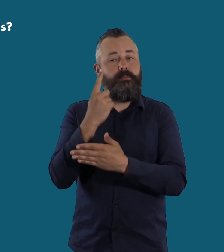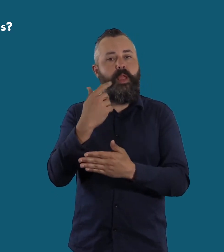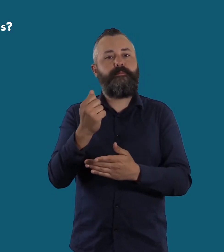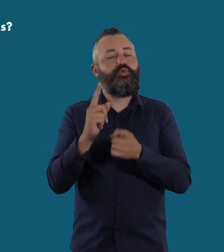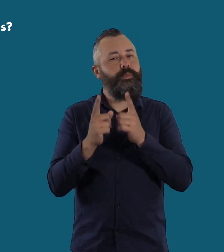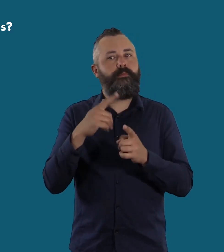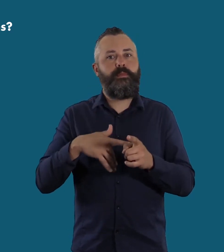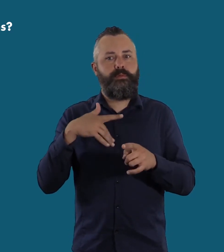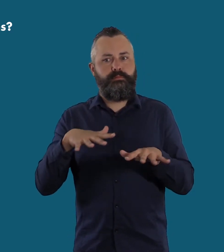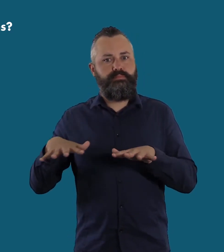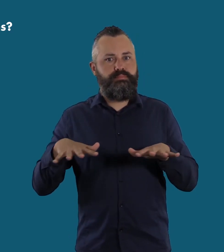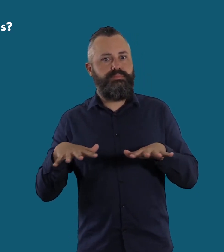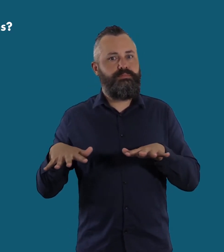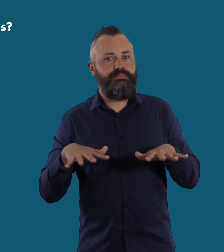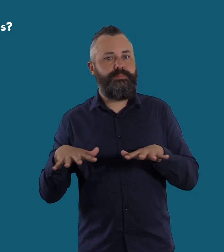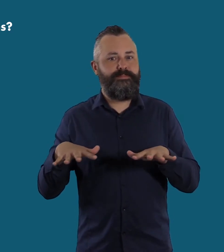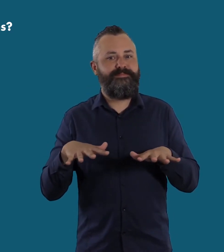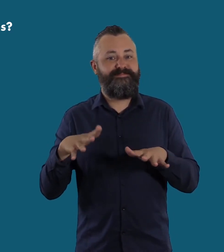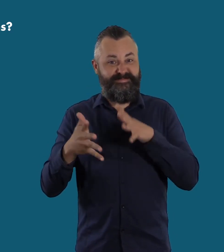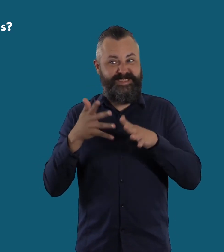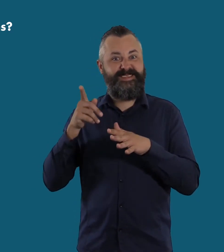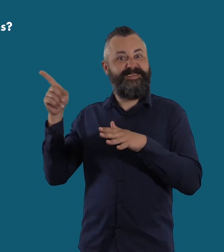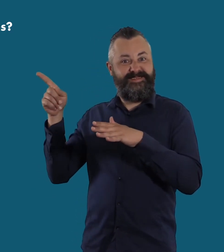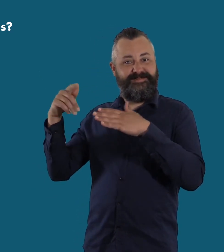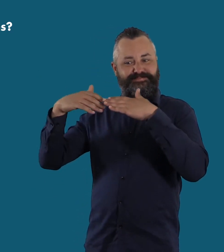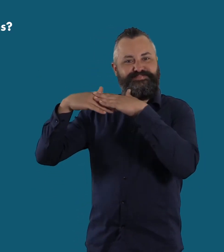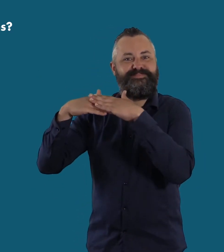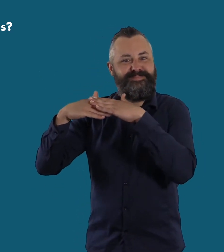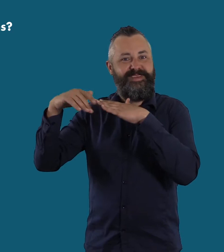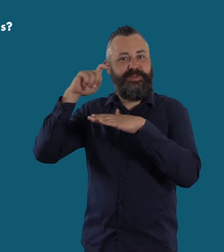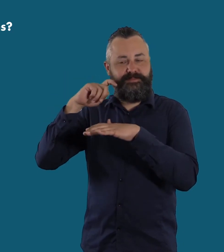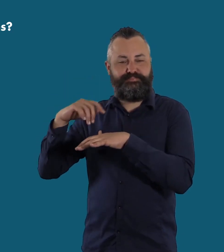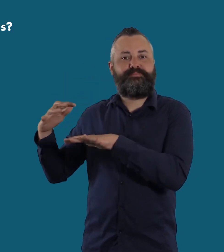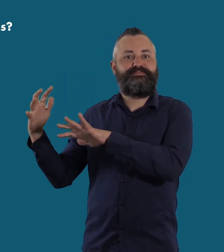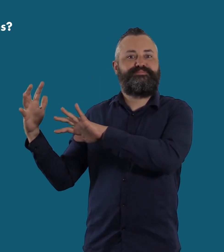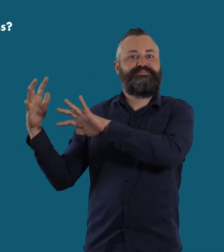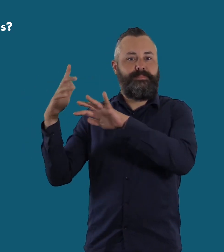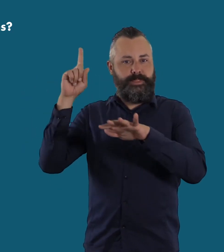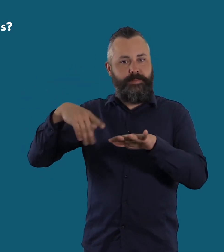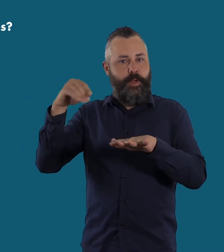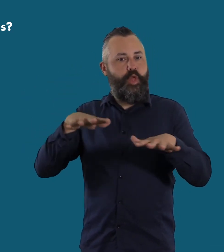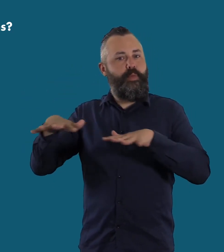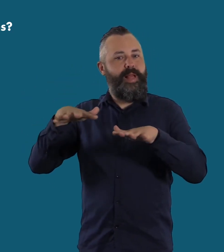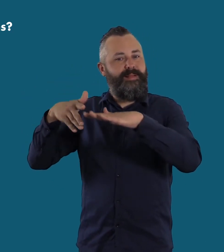Shake refers to a large undersea earthquake that may be felt prior to a tsunami by an ongoing shaking of the ground in coastal